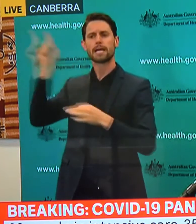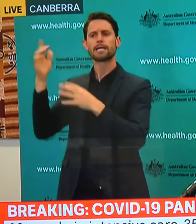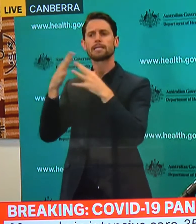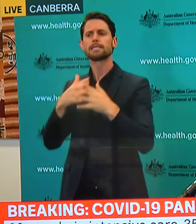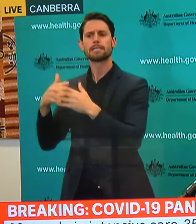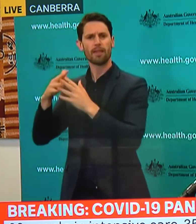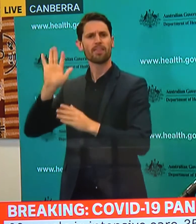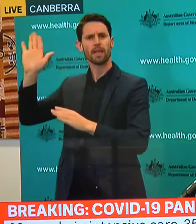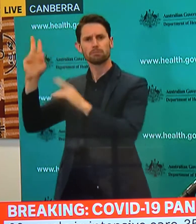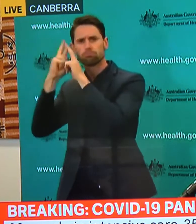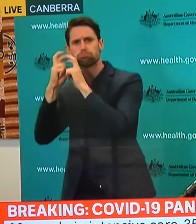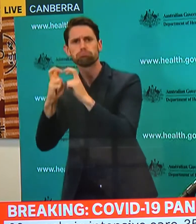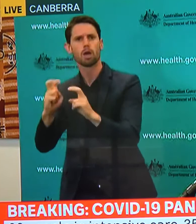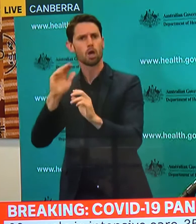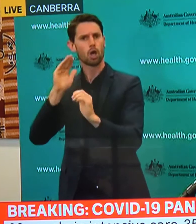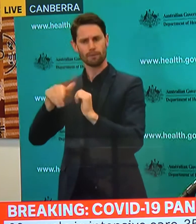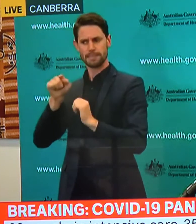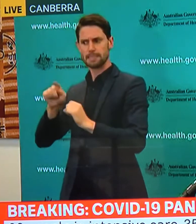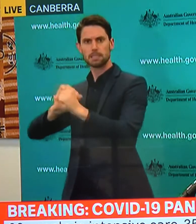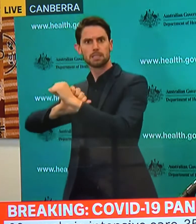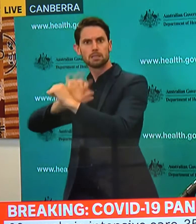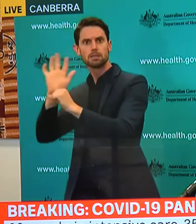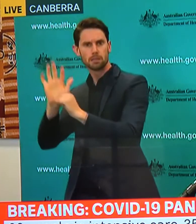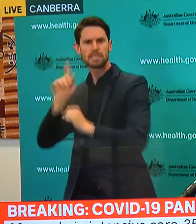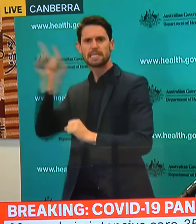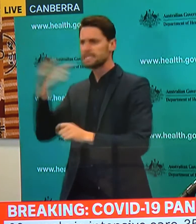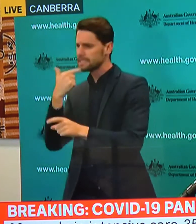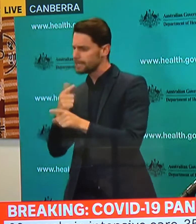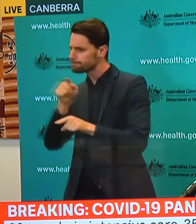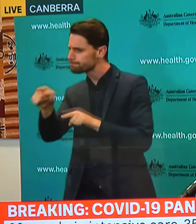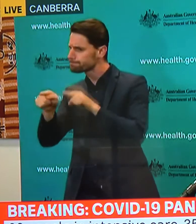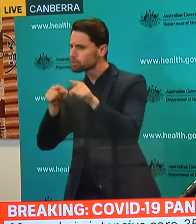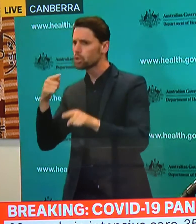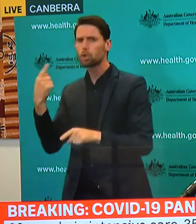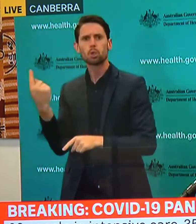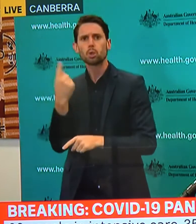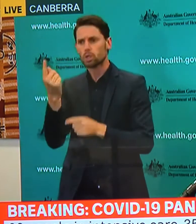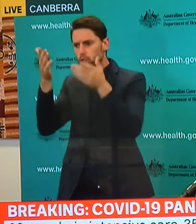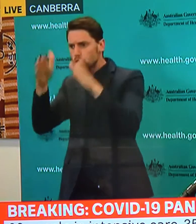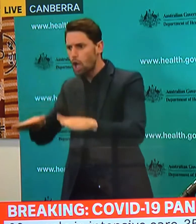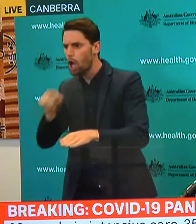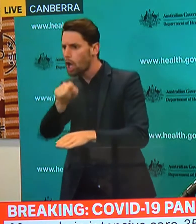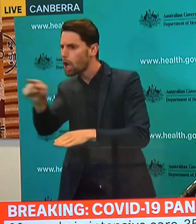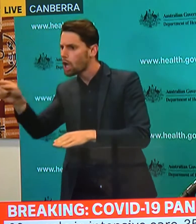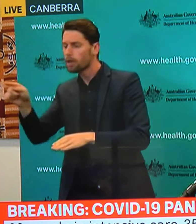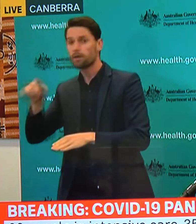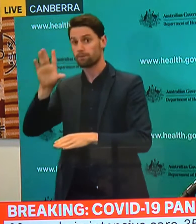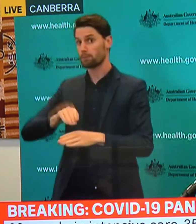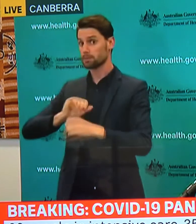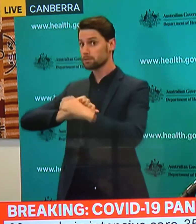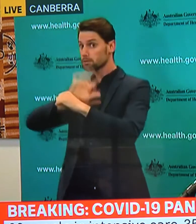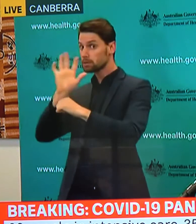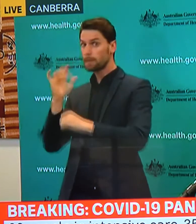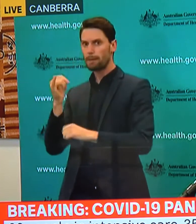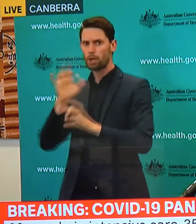Control has essentially conceded that not all the deaths that are corona-related are